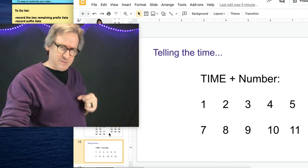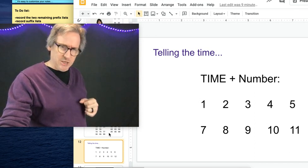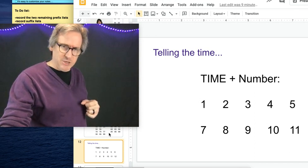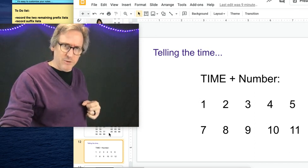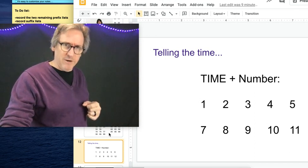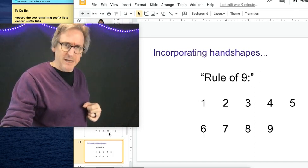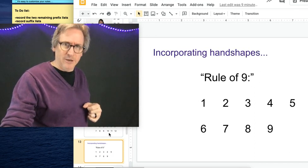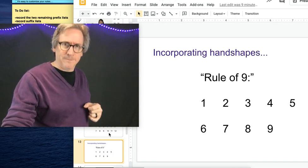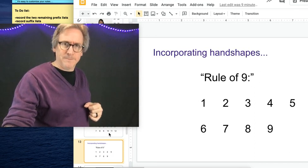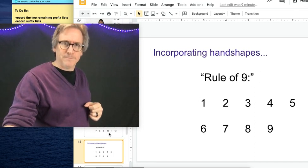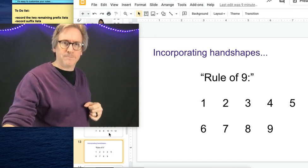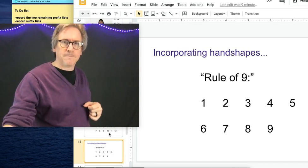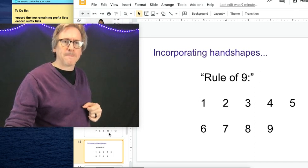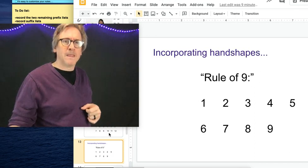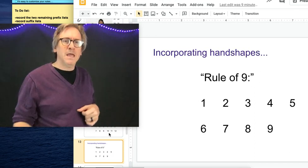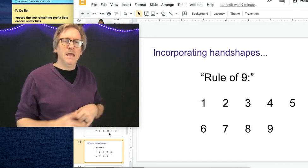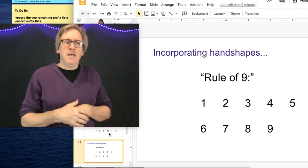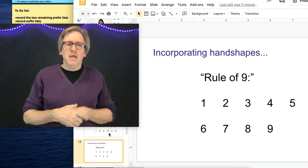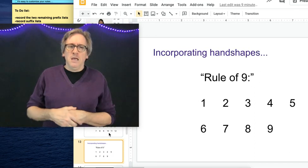because I was going to do it right here.